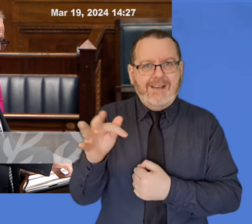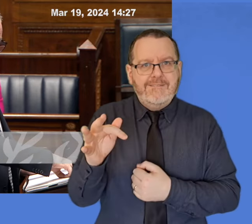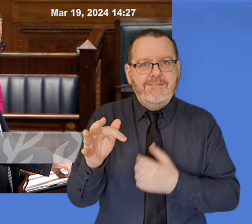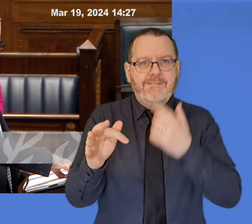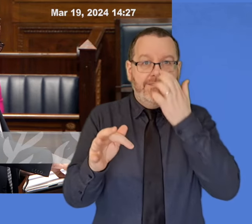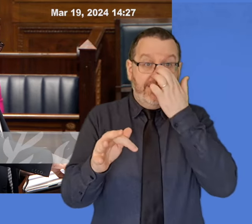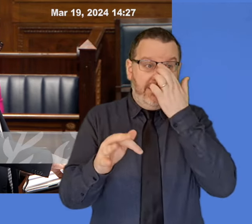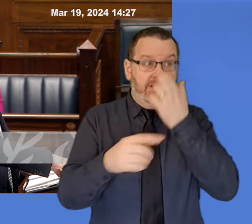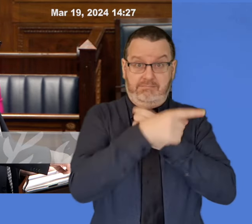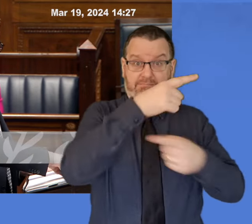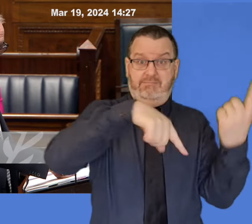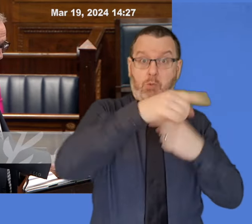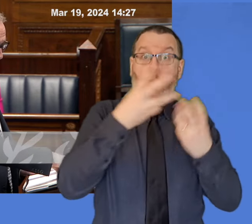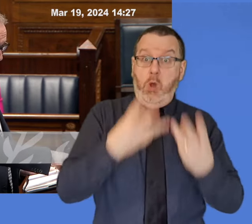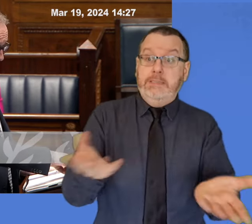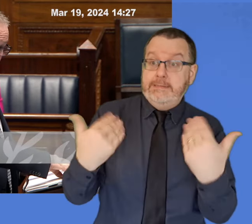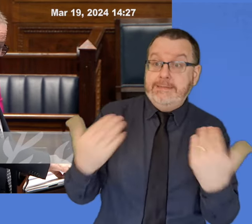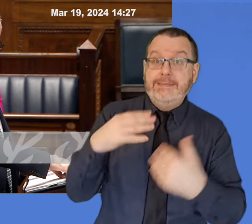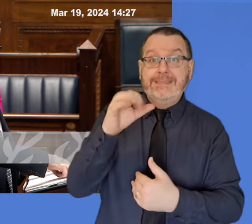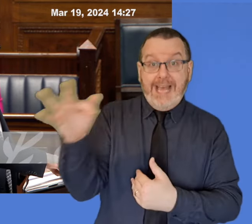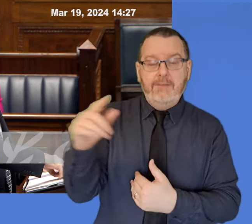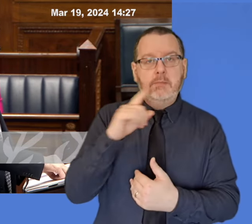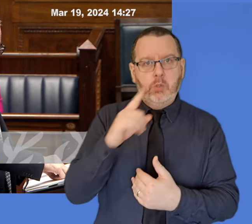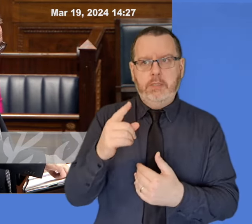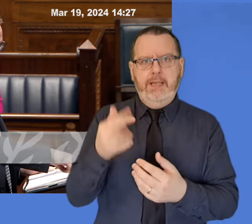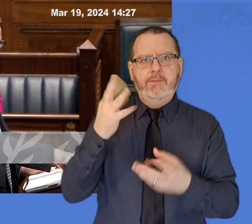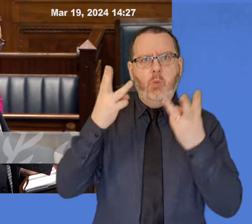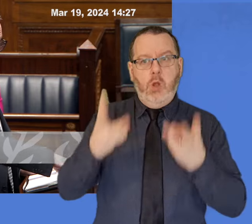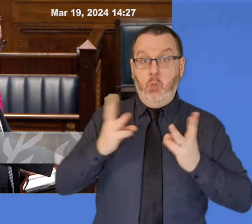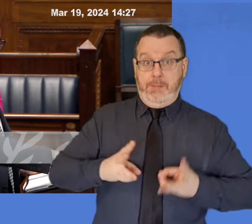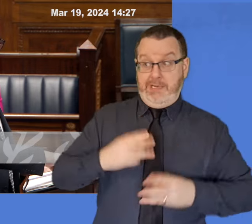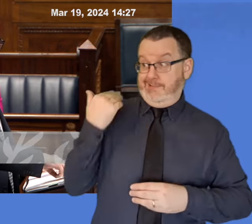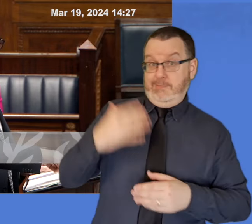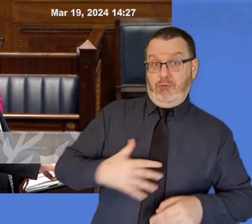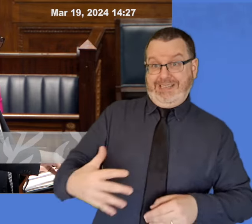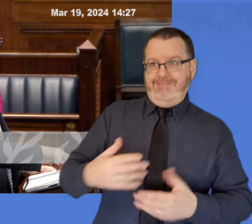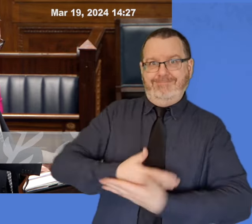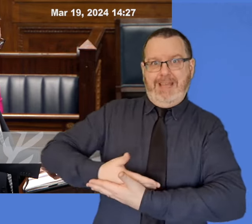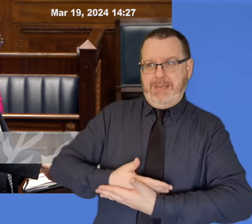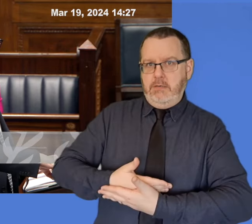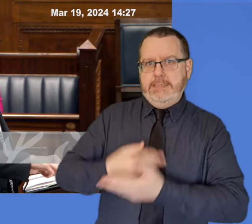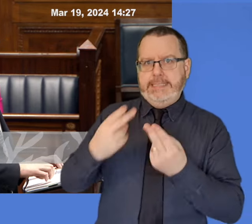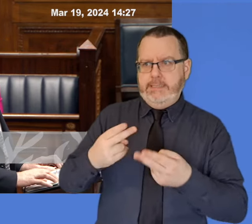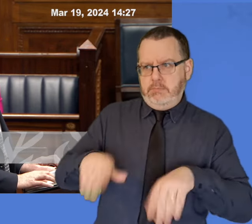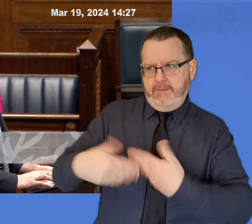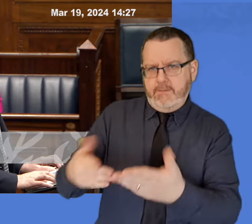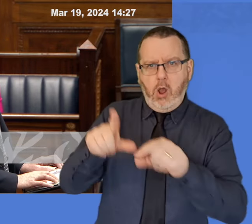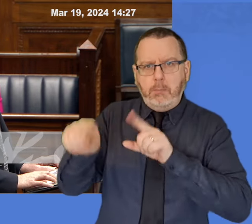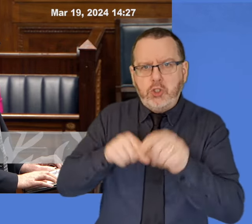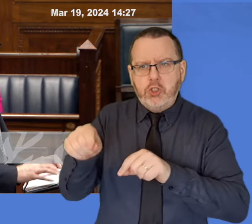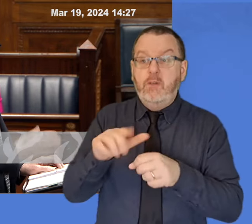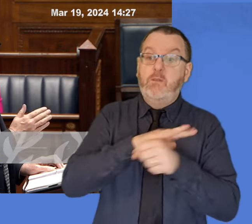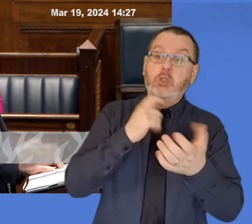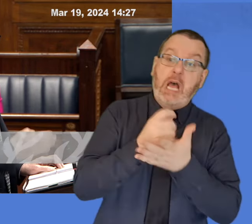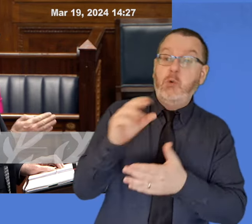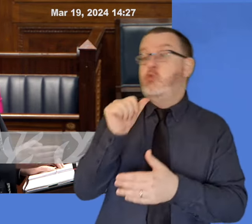in terms of childcare provision for staff who they're very keen to get and to hold on to, but also in terms of allowing particularly women back into the workforce,